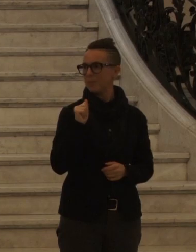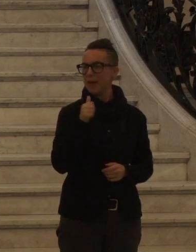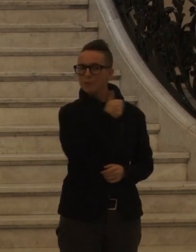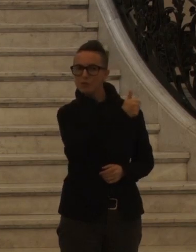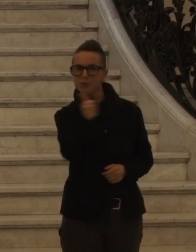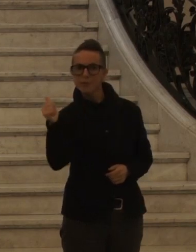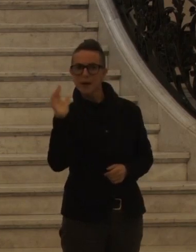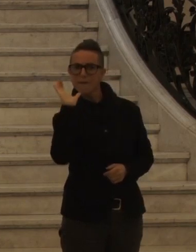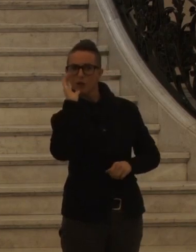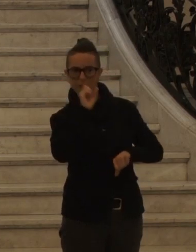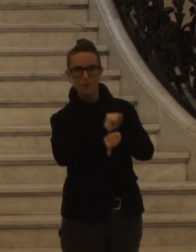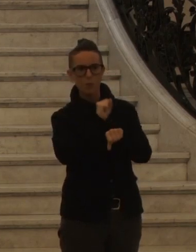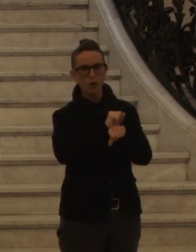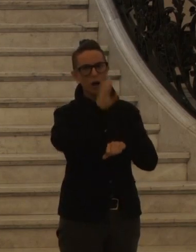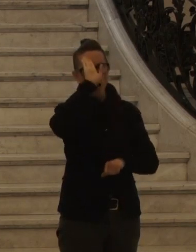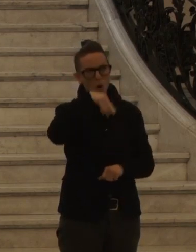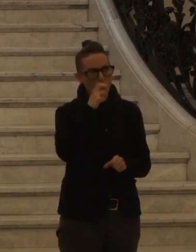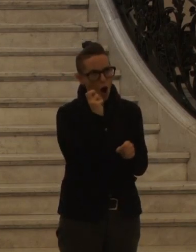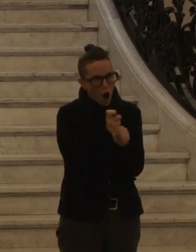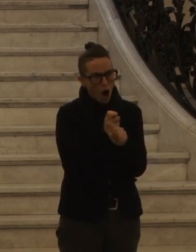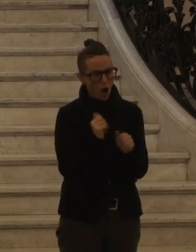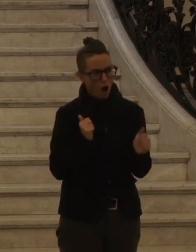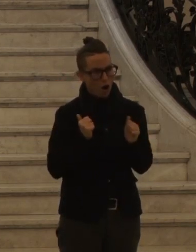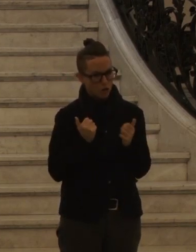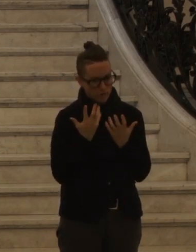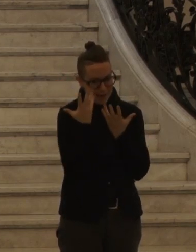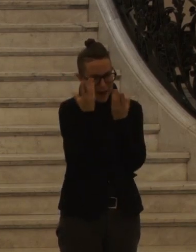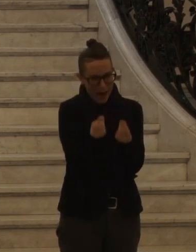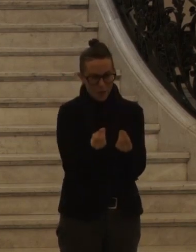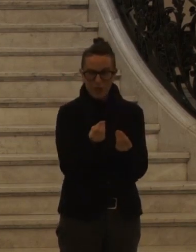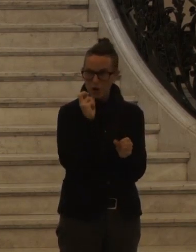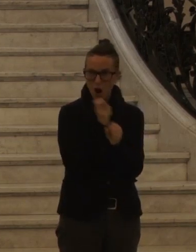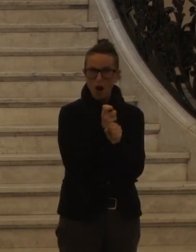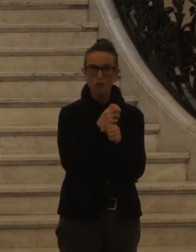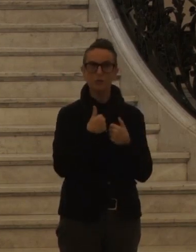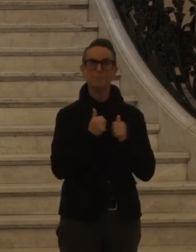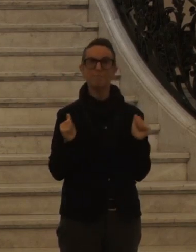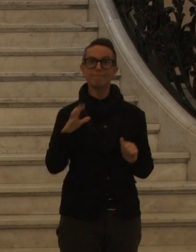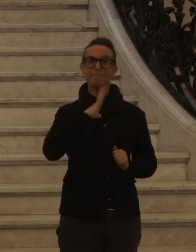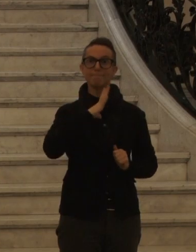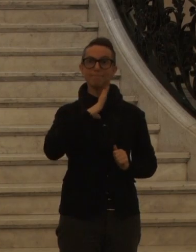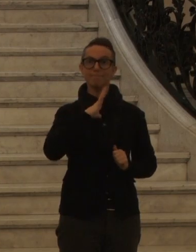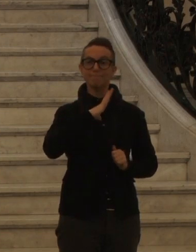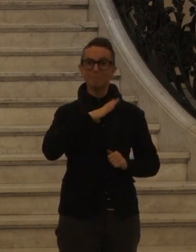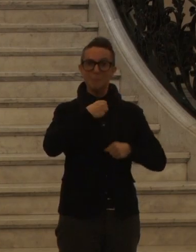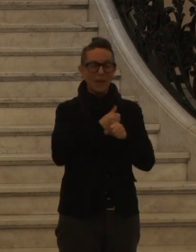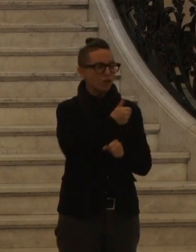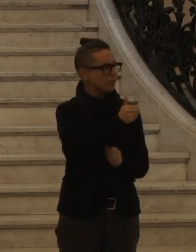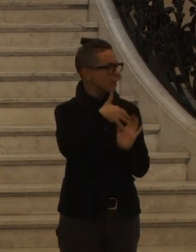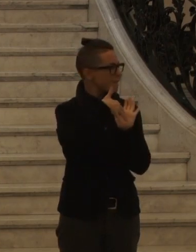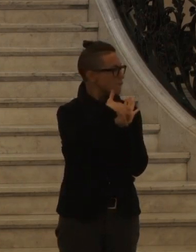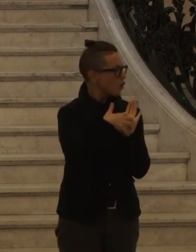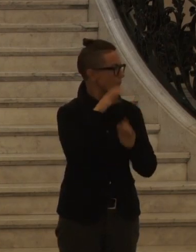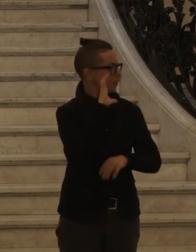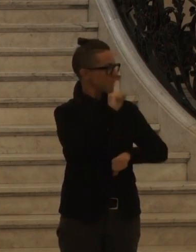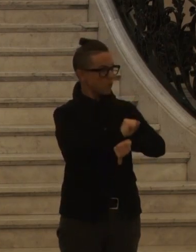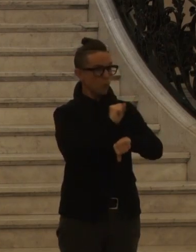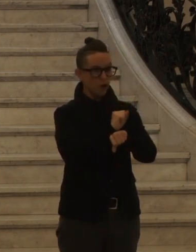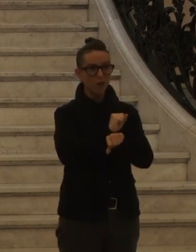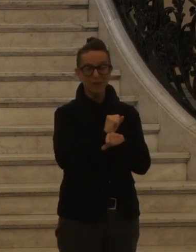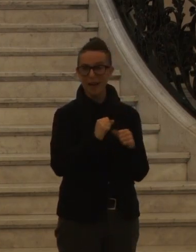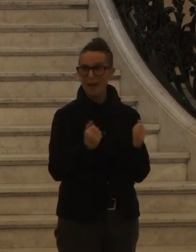work. I know it's hard to get out there, and I know it's hard to stick yourself out there and maybe be subjected to